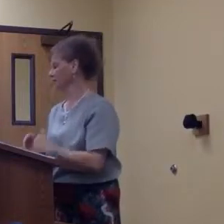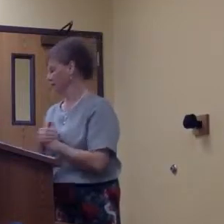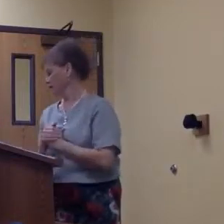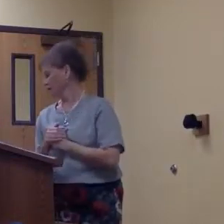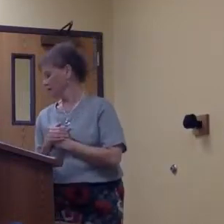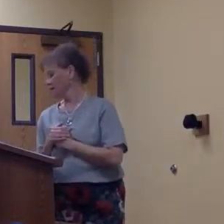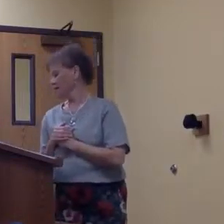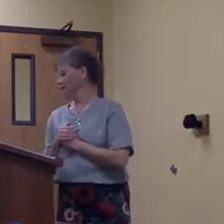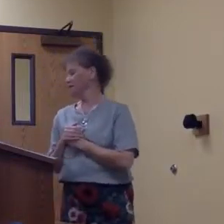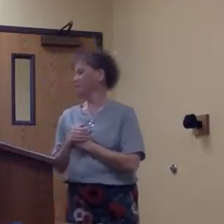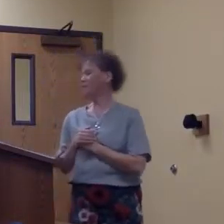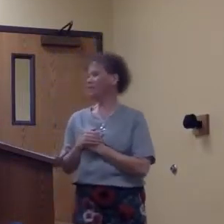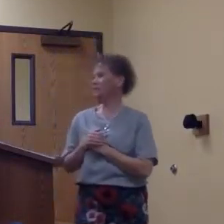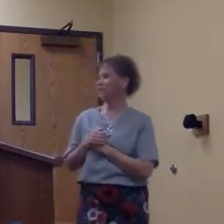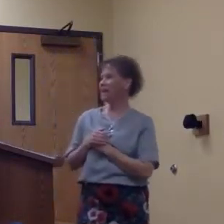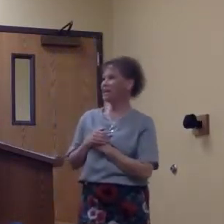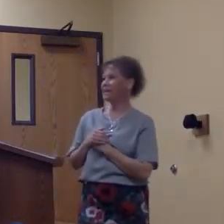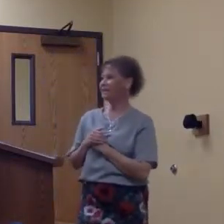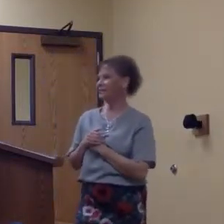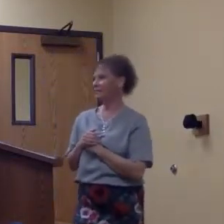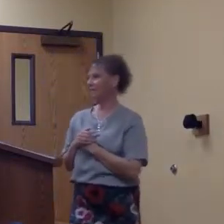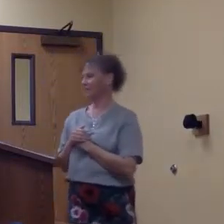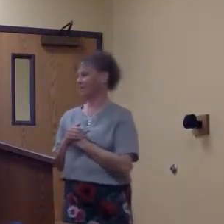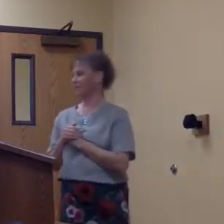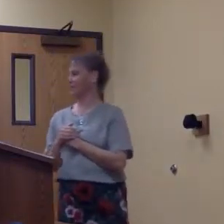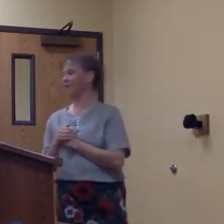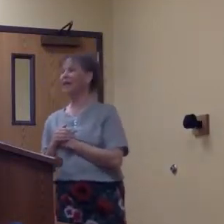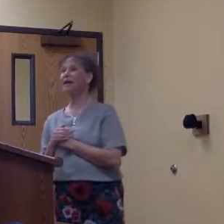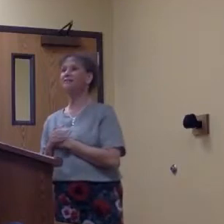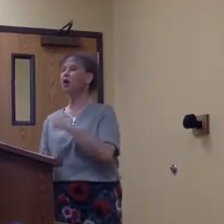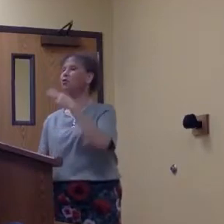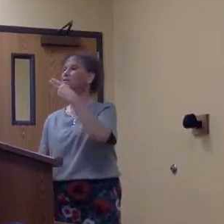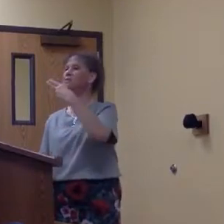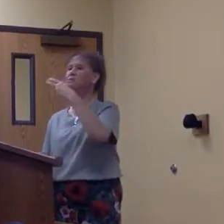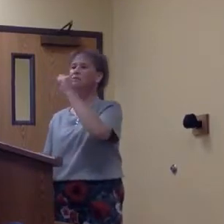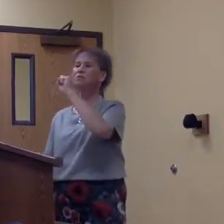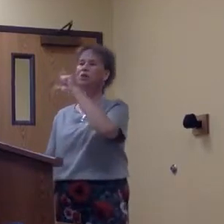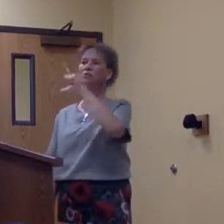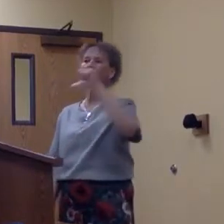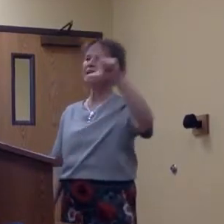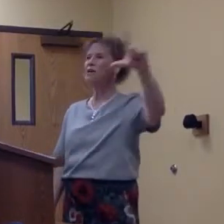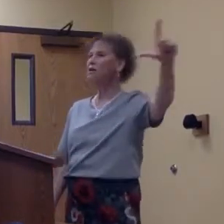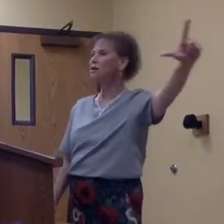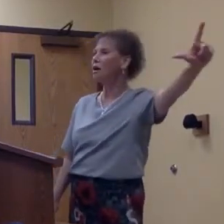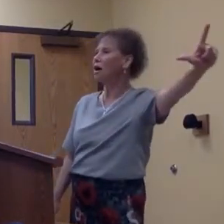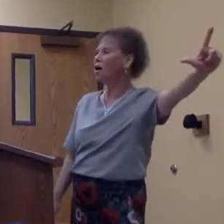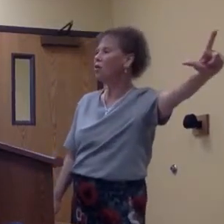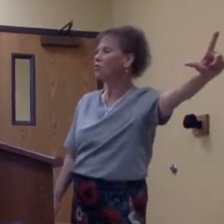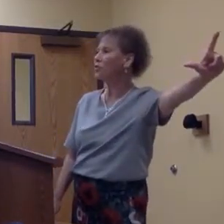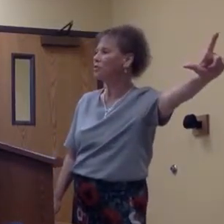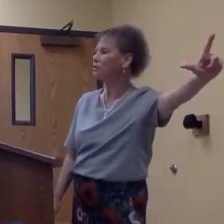158. Yeah, Don't take it over, all